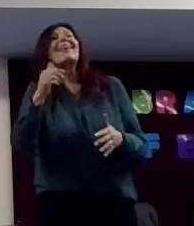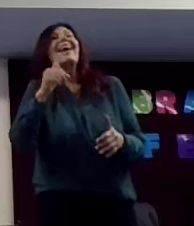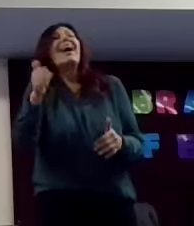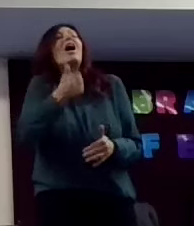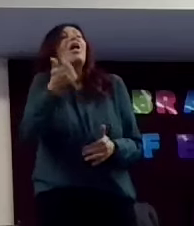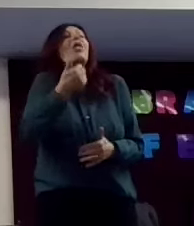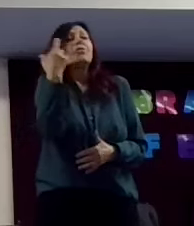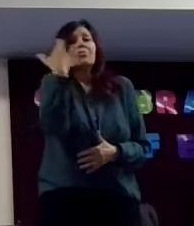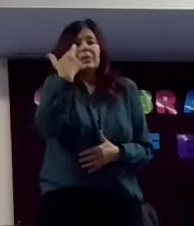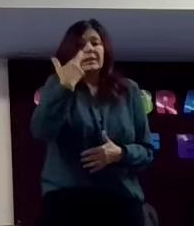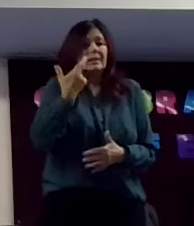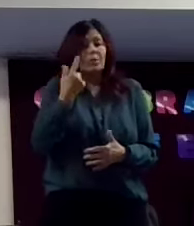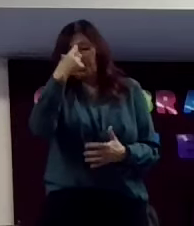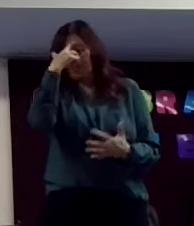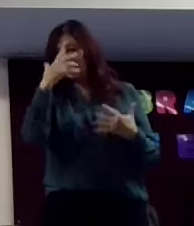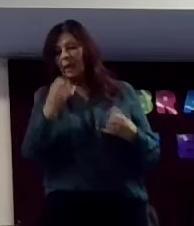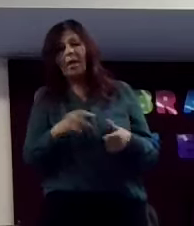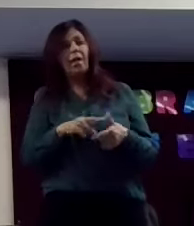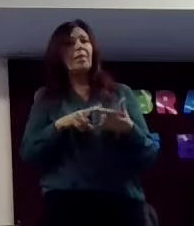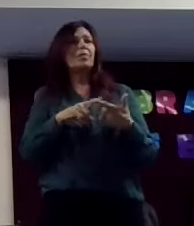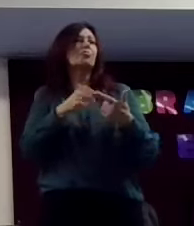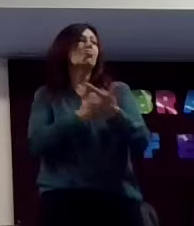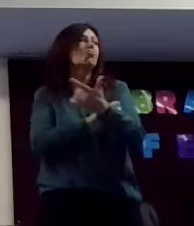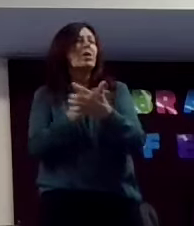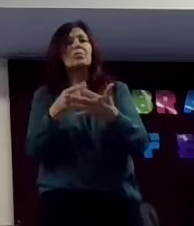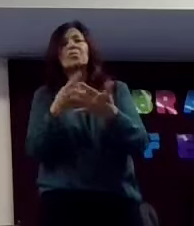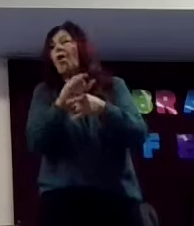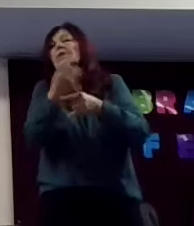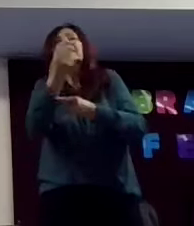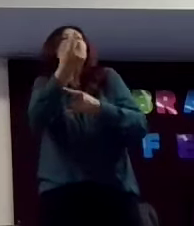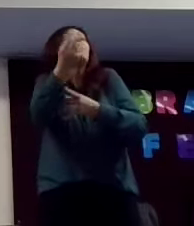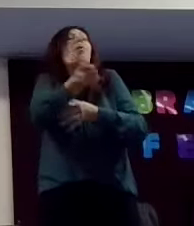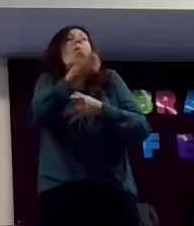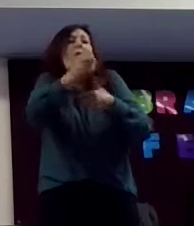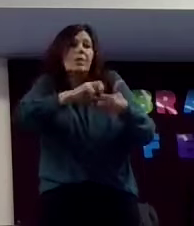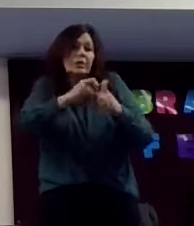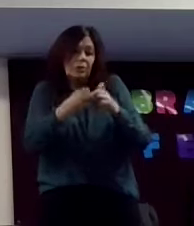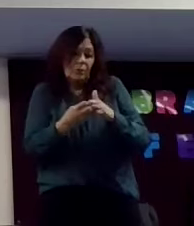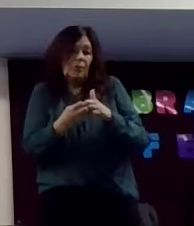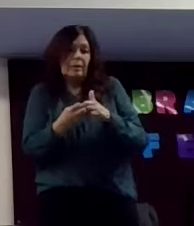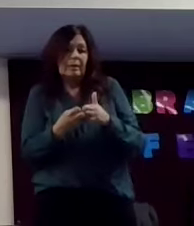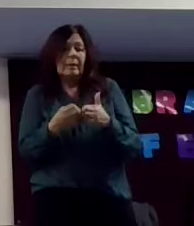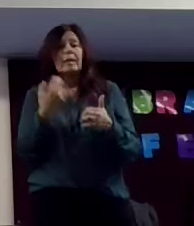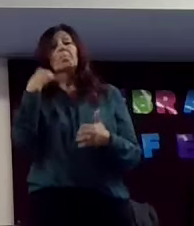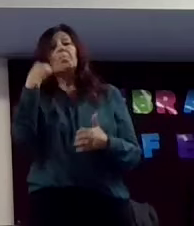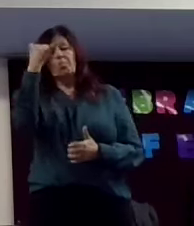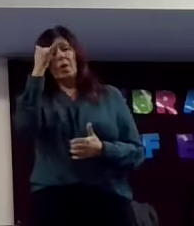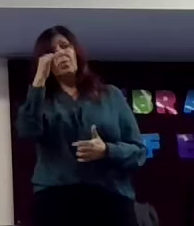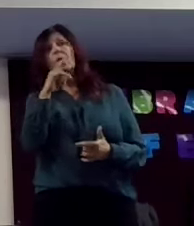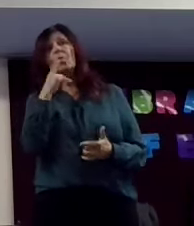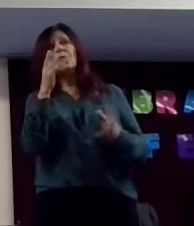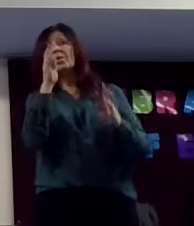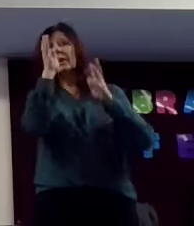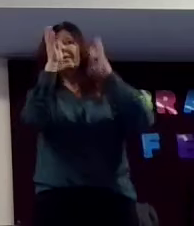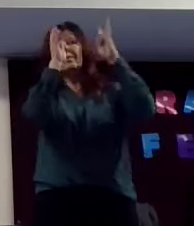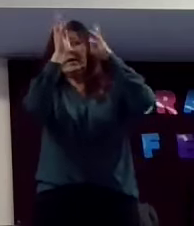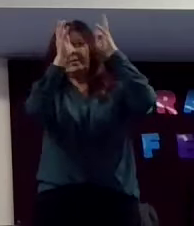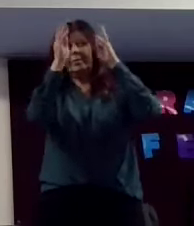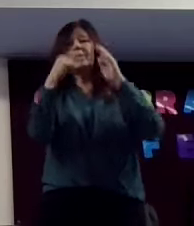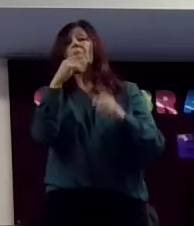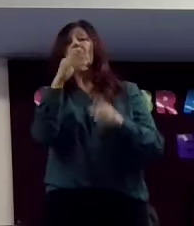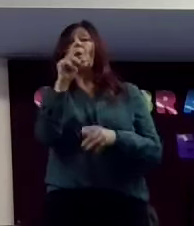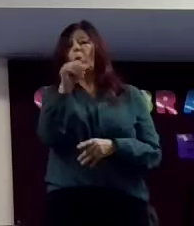whether it's mental health or drugs or alcohol or some other issue. in Buffalo, we're pretty innovative. I told you